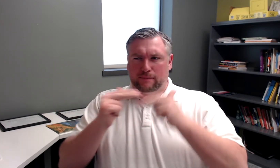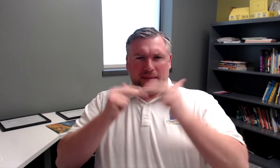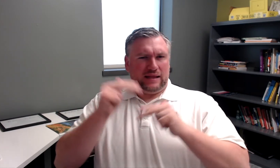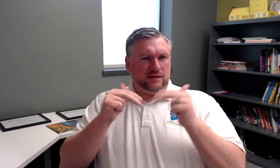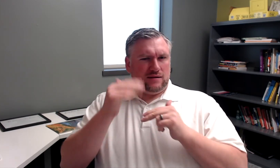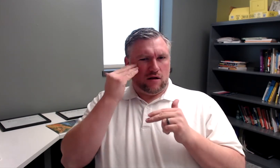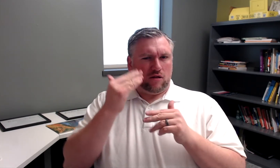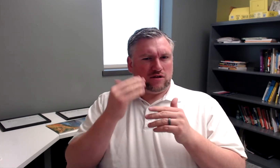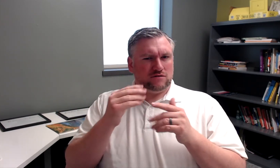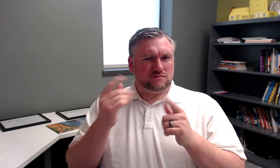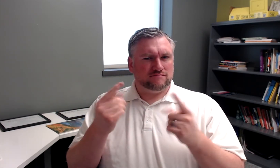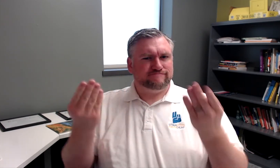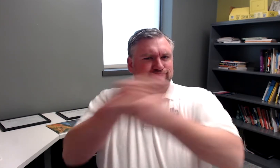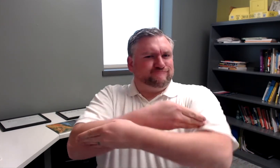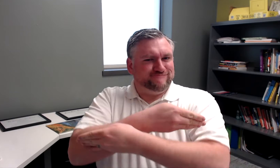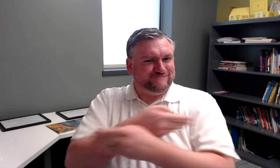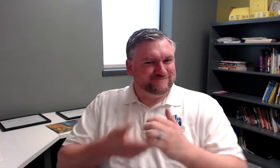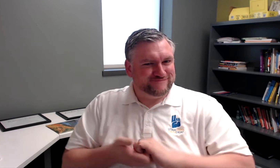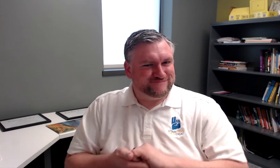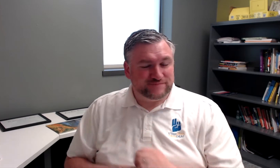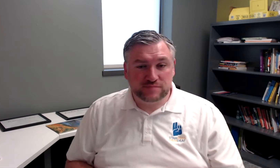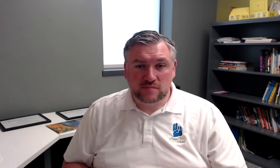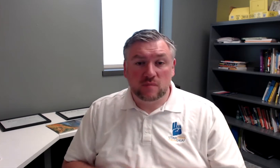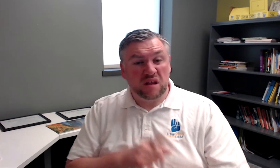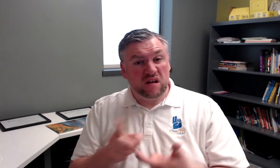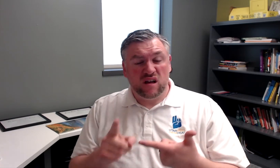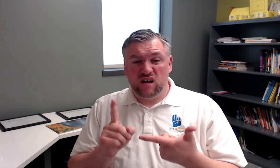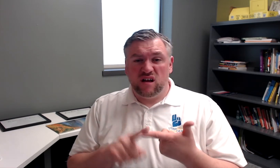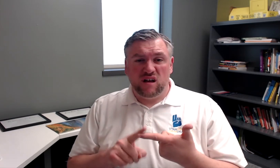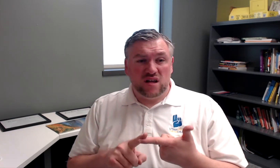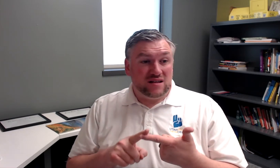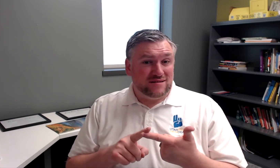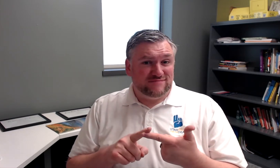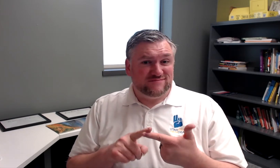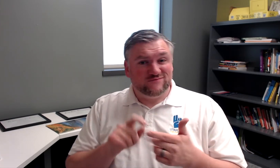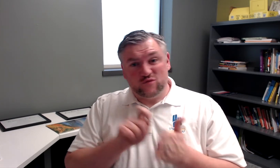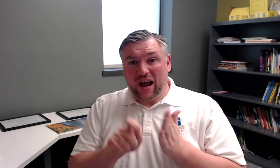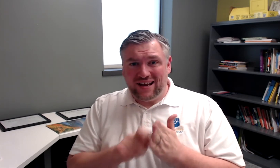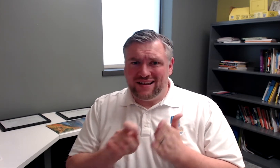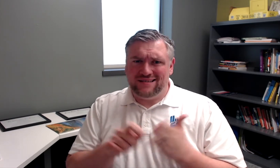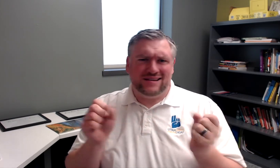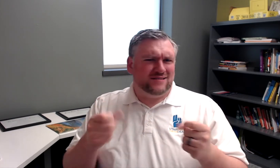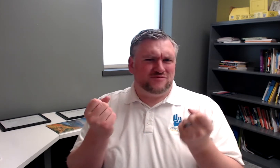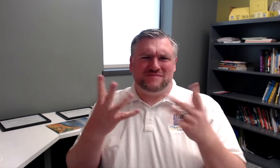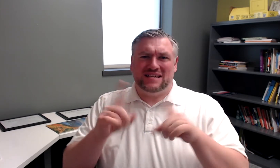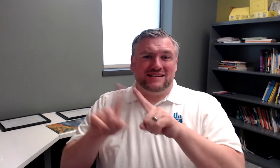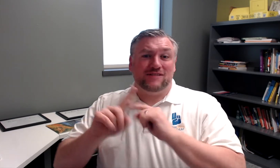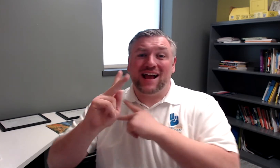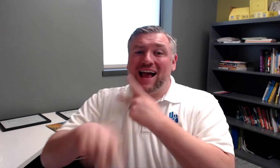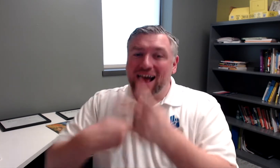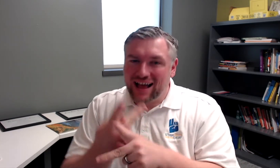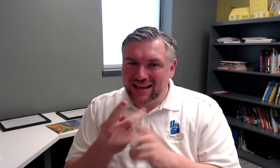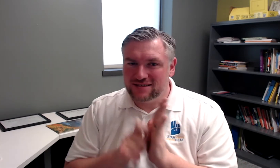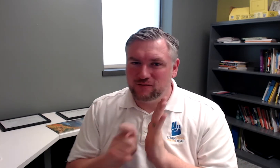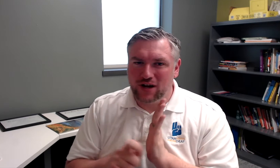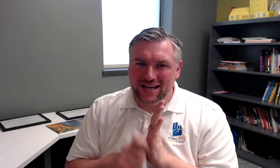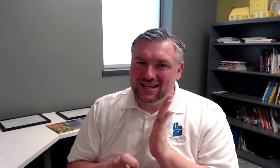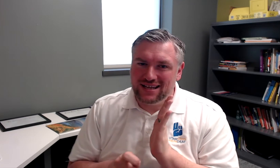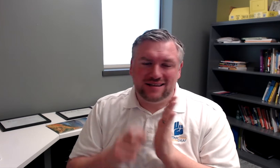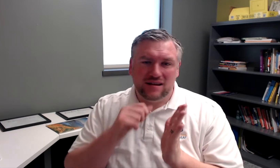Help the students build that knowledge in two different subject areas. In writing, there's so many different kinds of writing